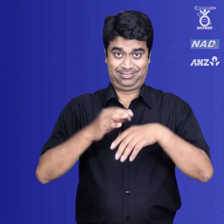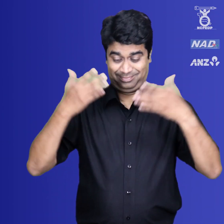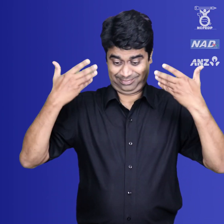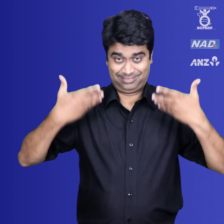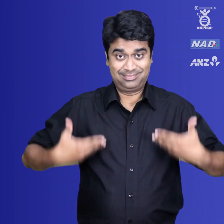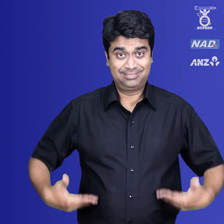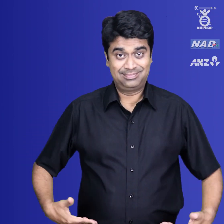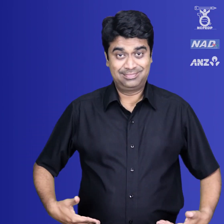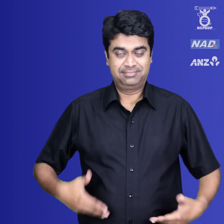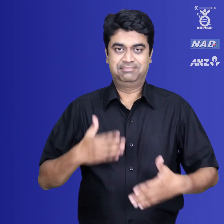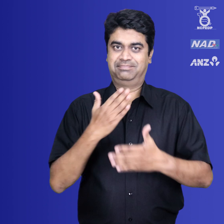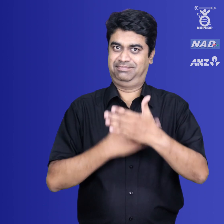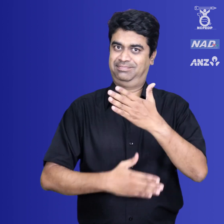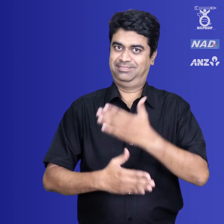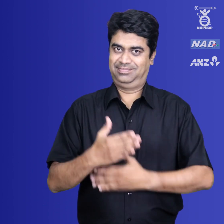Physical disability.